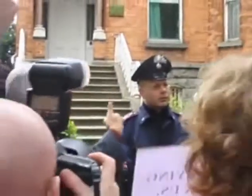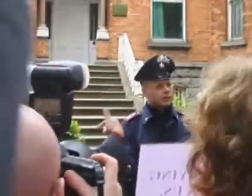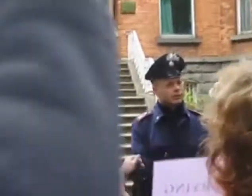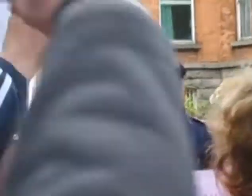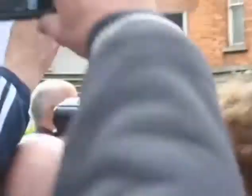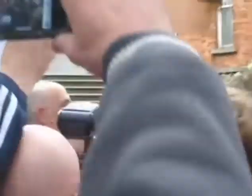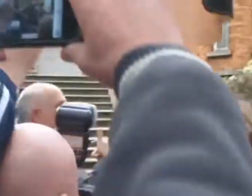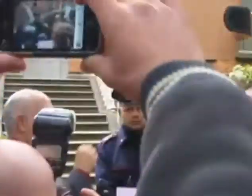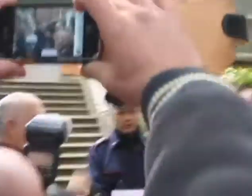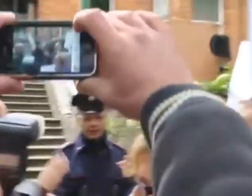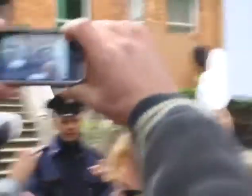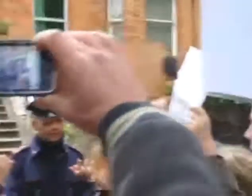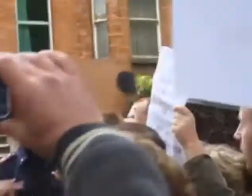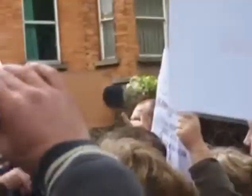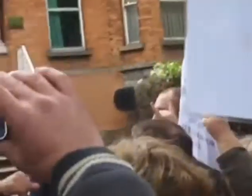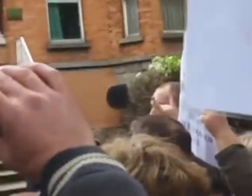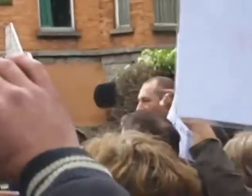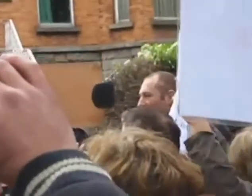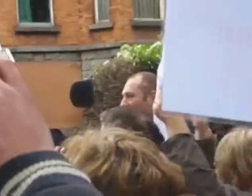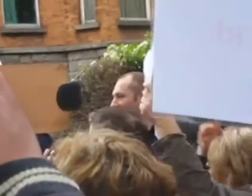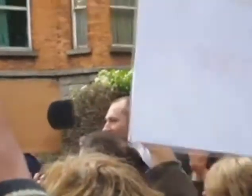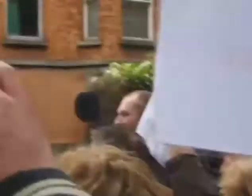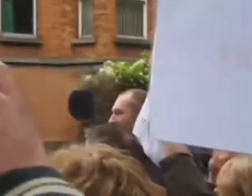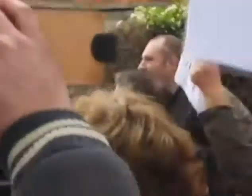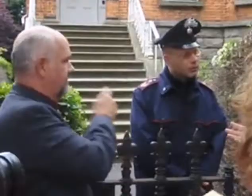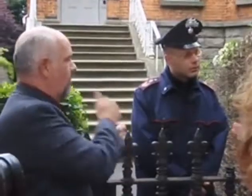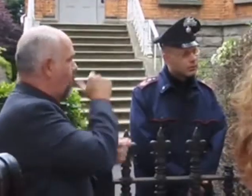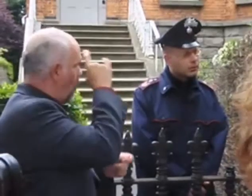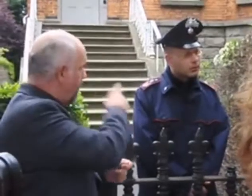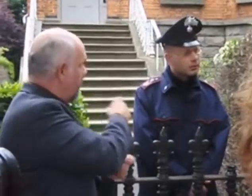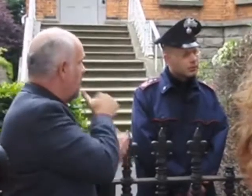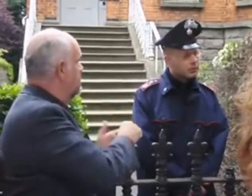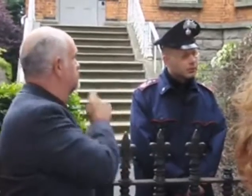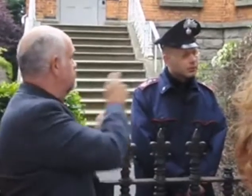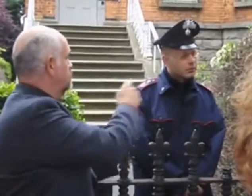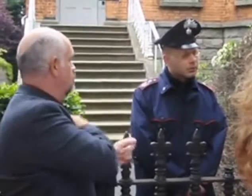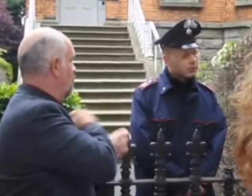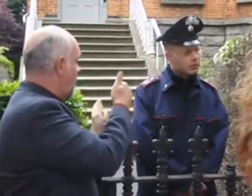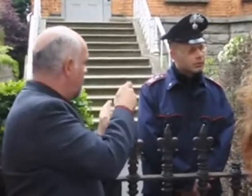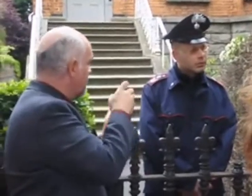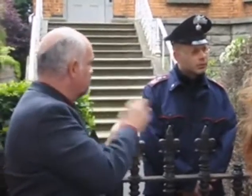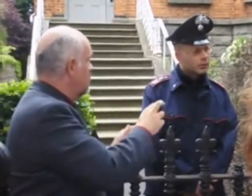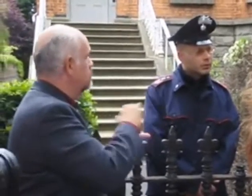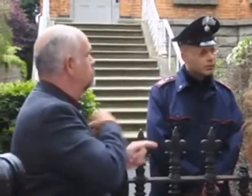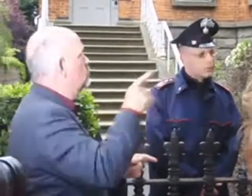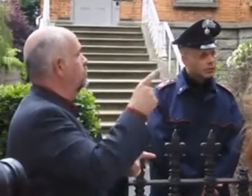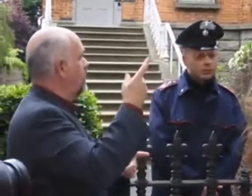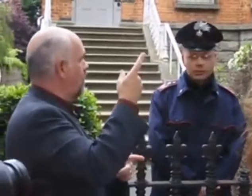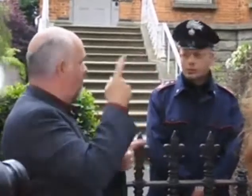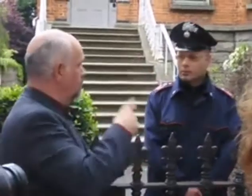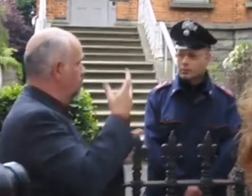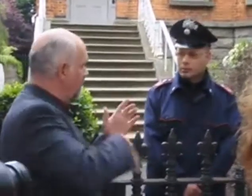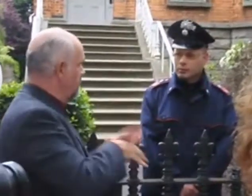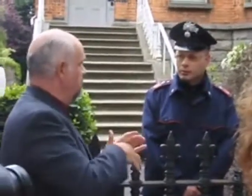paper, and that I'm going to sign as the chairperson. So it's talking about Italian Sign Language and also talking about the European Union of the